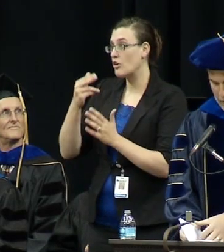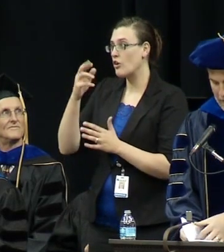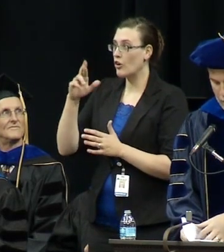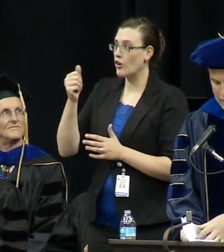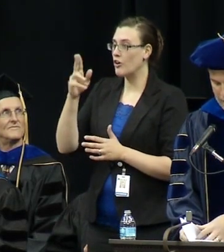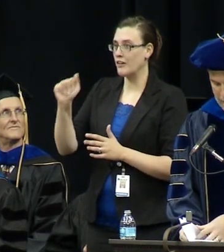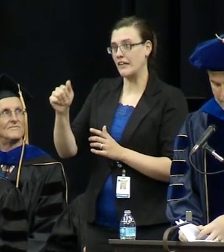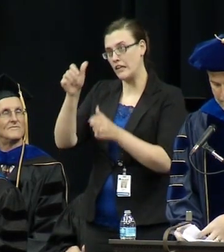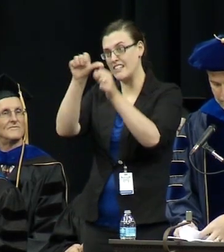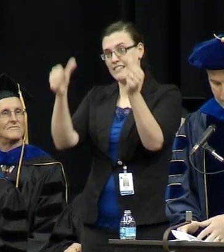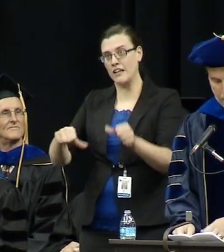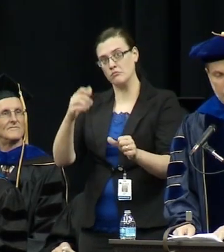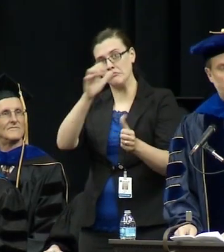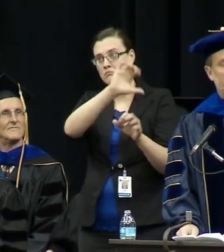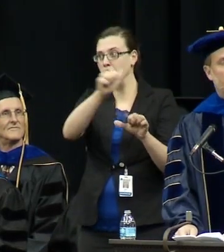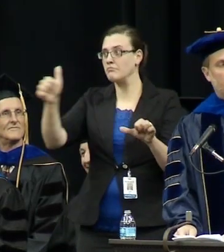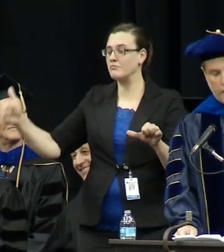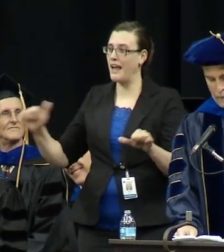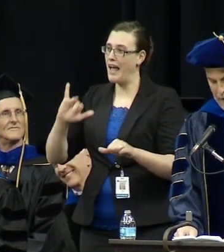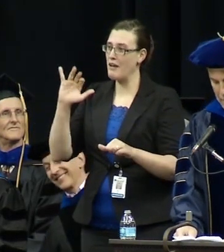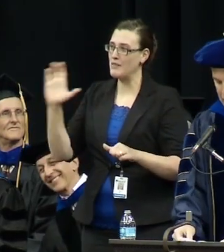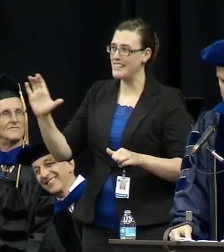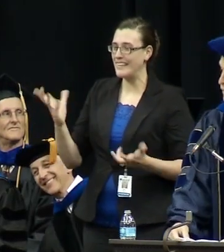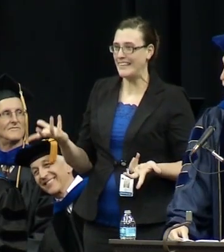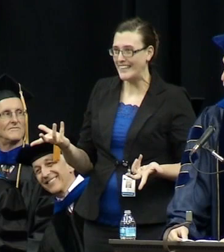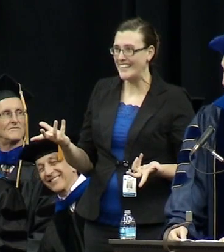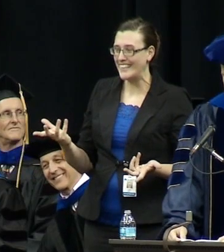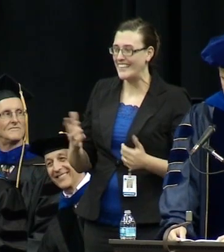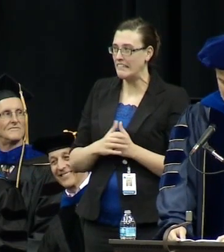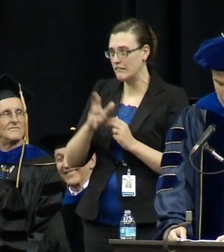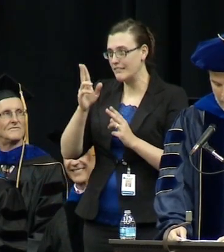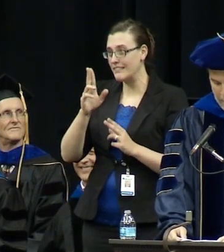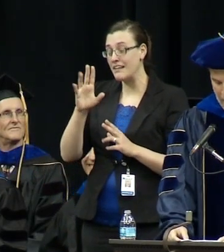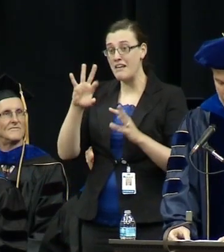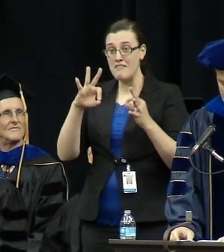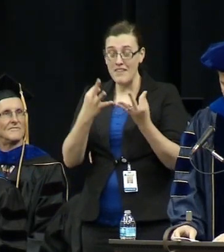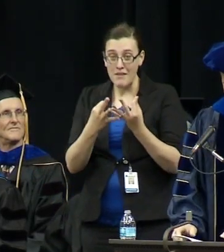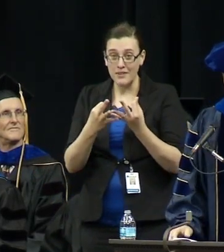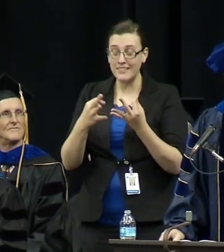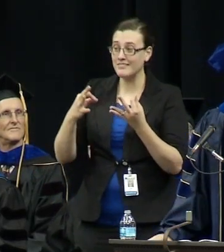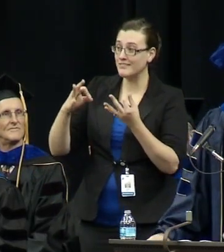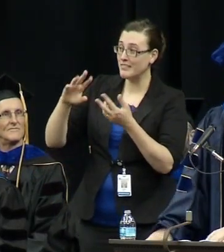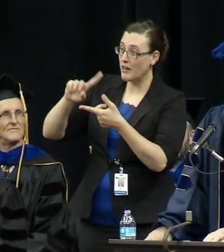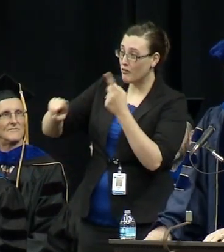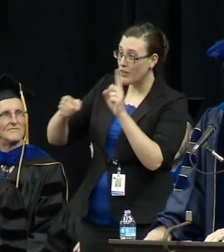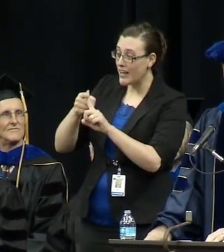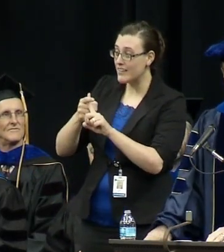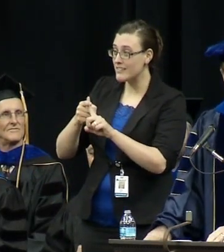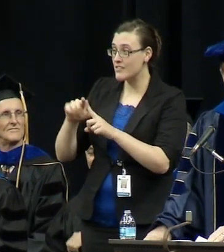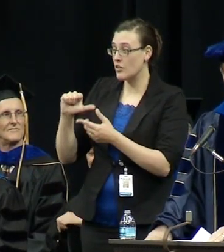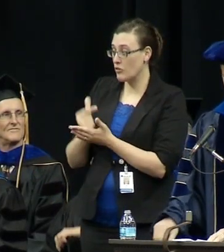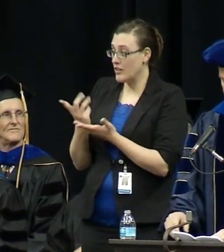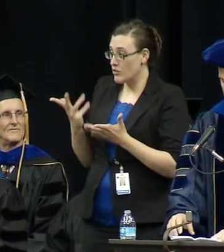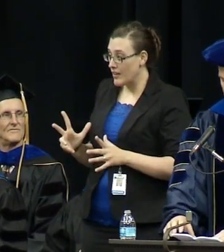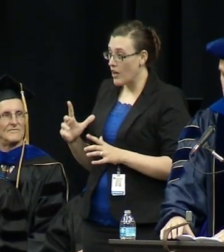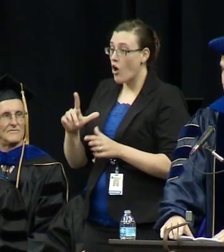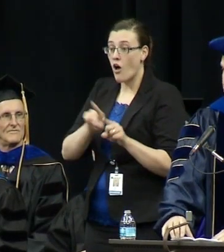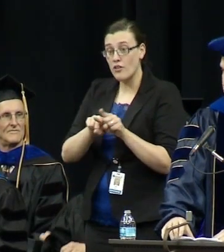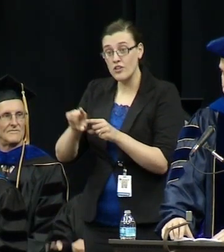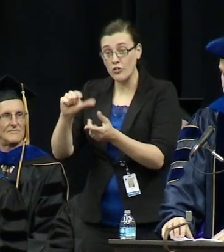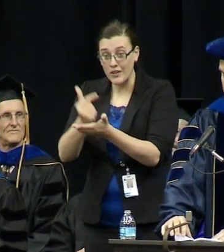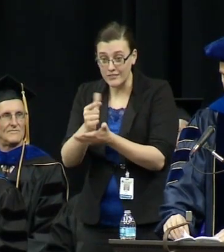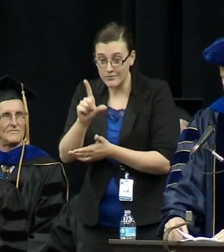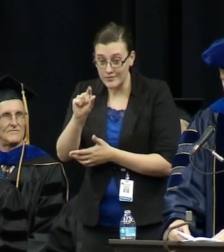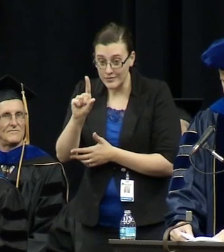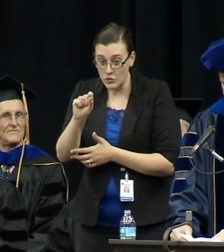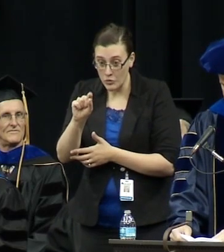scattered throughout Iowa City, family, friends, alumni, and most importantly, graduates of the University of Iowa class